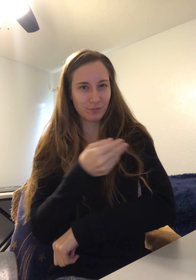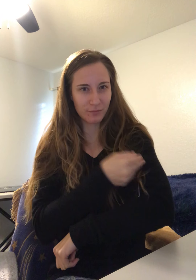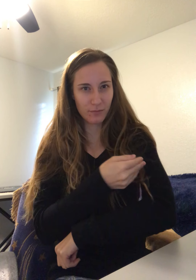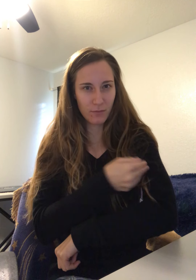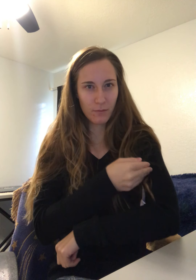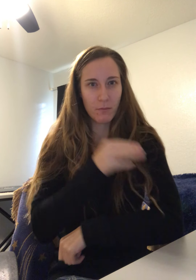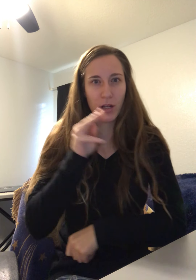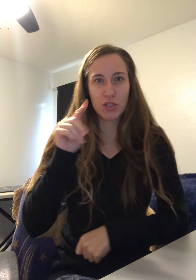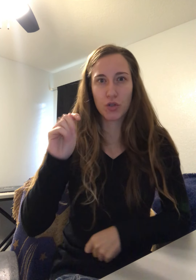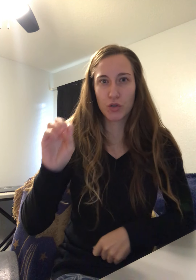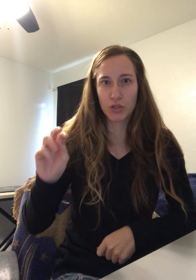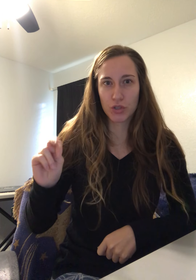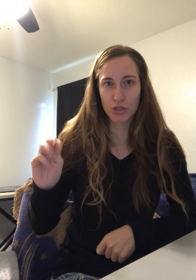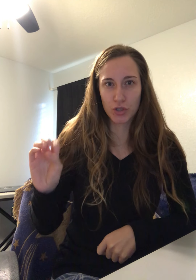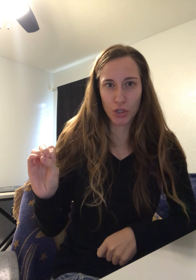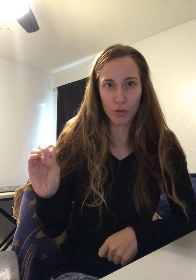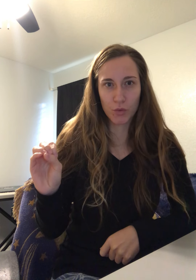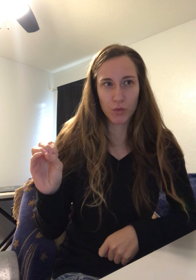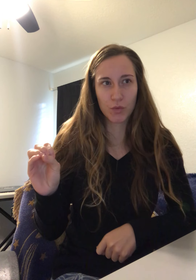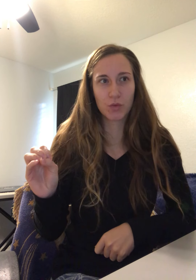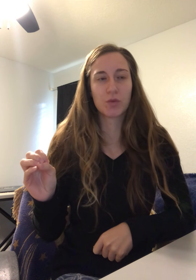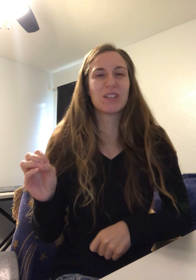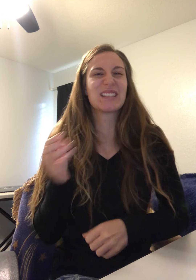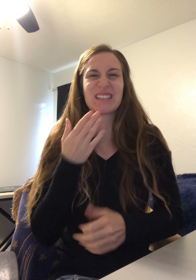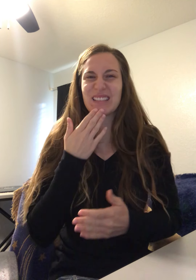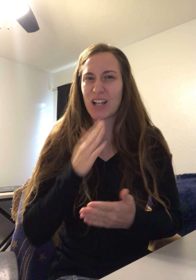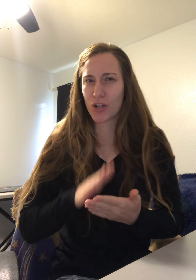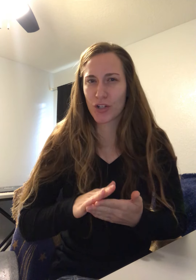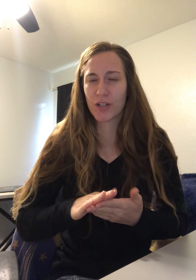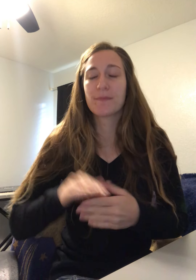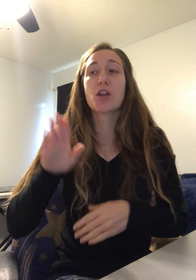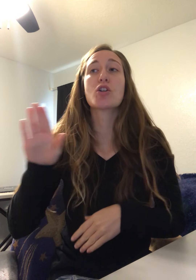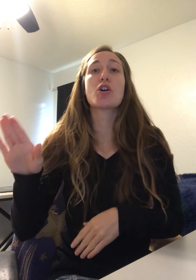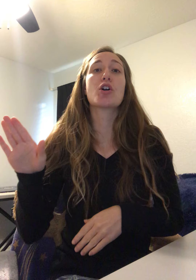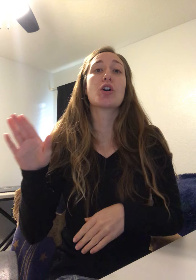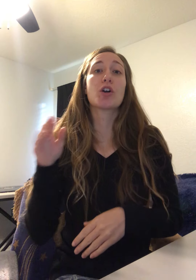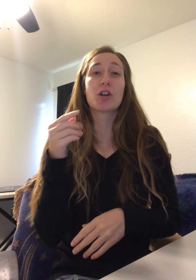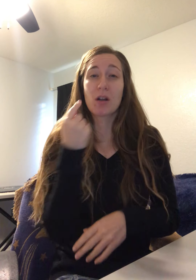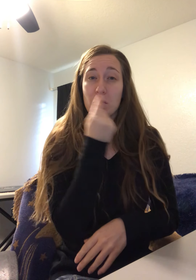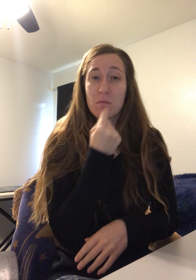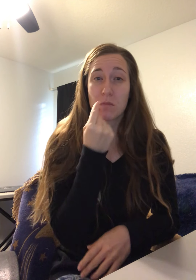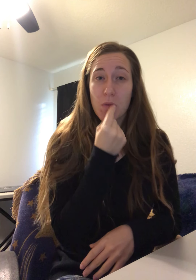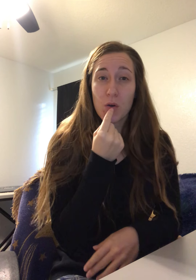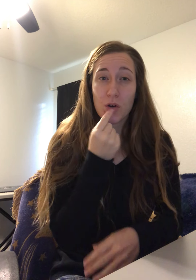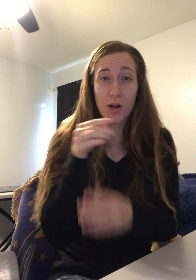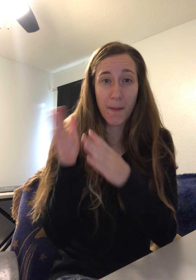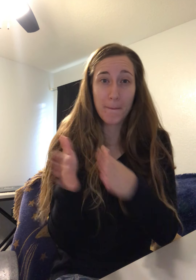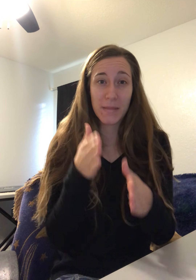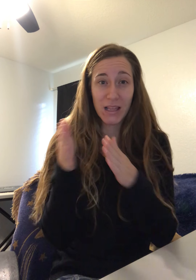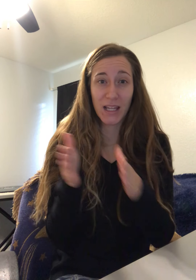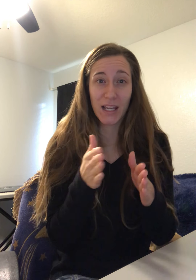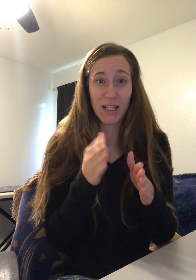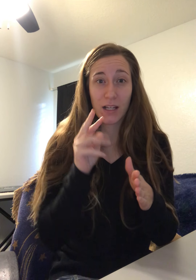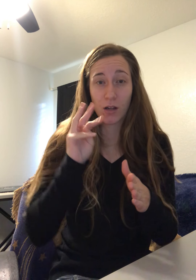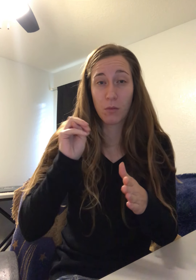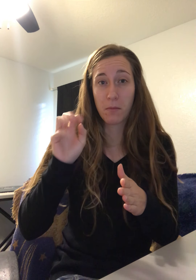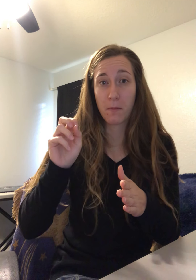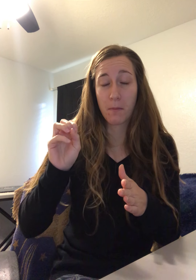and a different way of motor planning, and the shape of her mouth is a little bit different. So it actually takes more effort for her